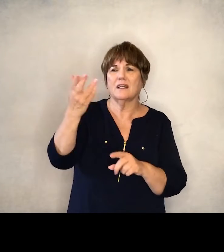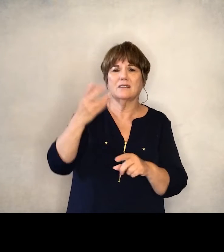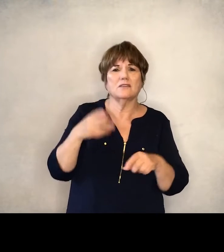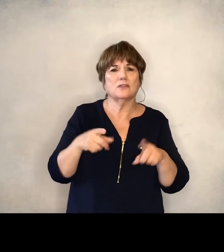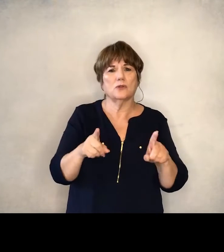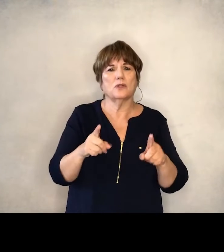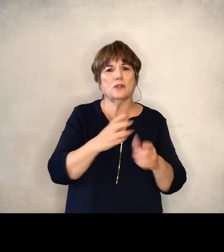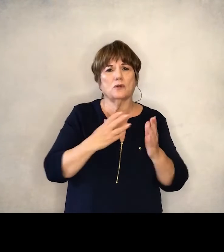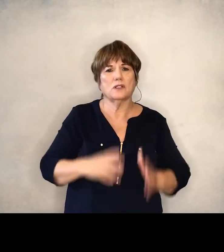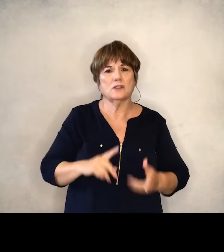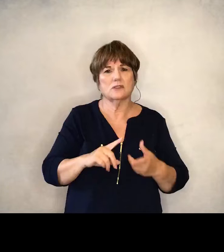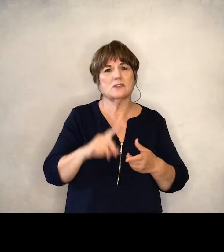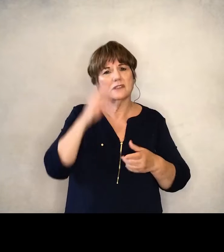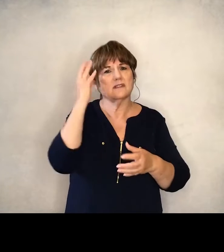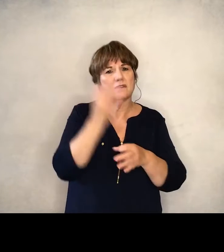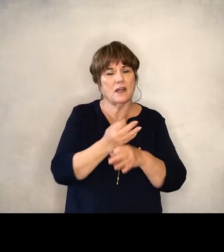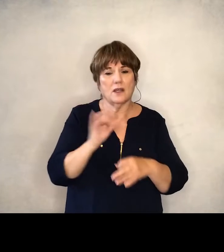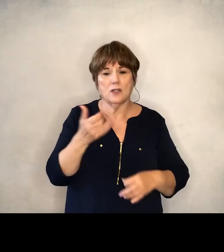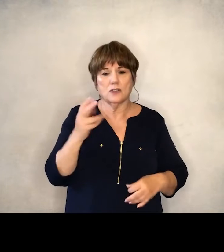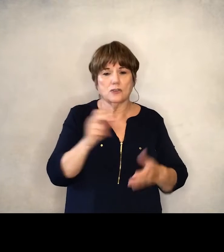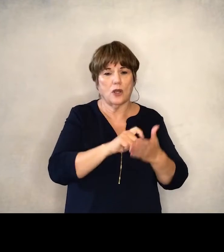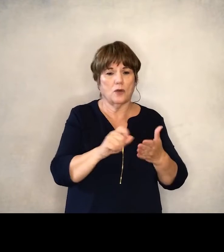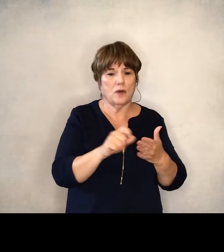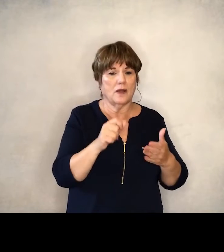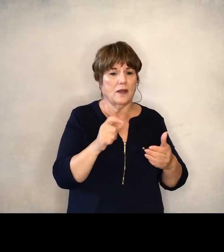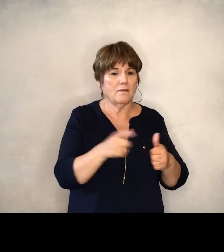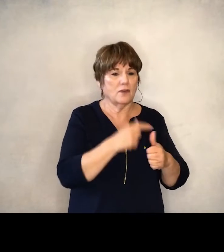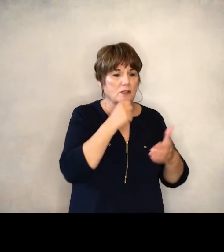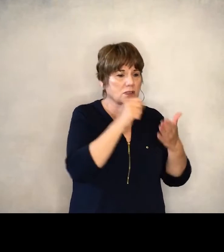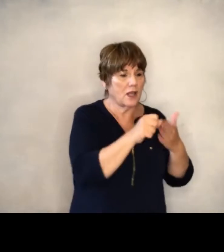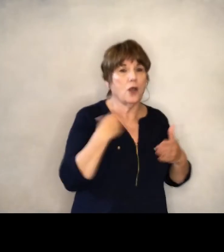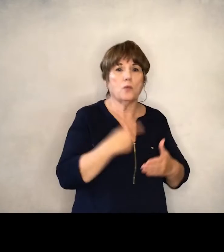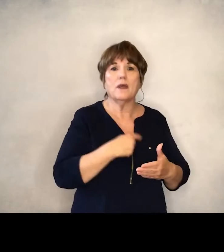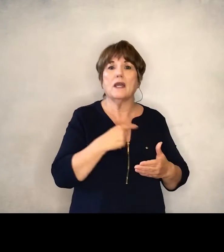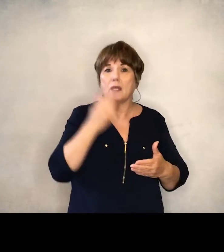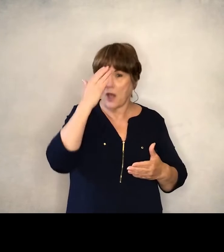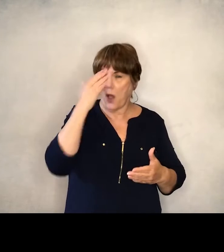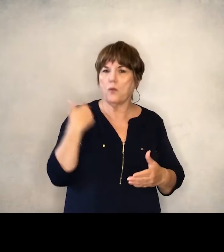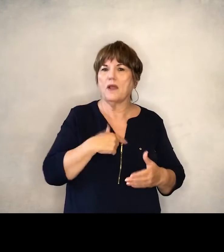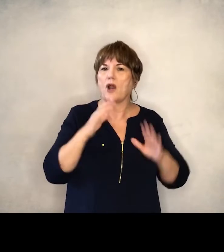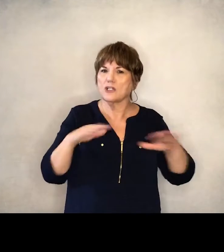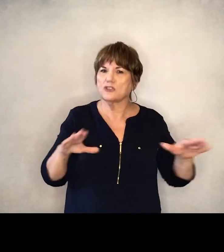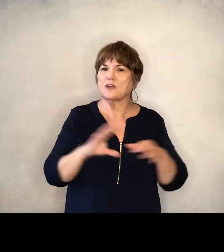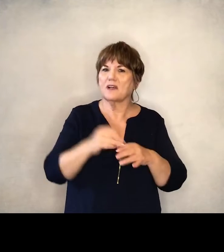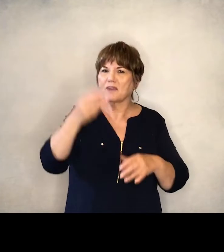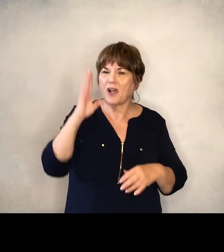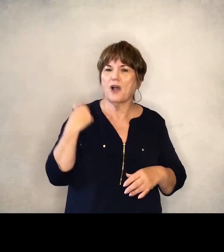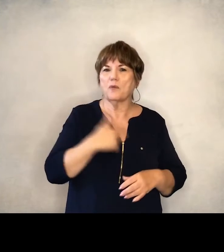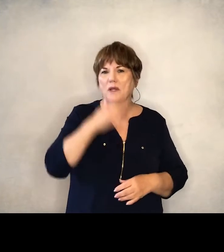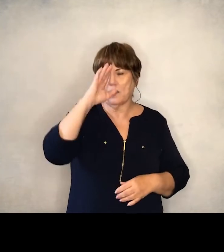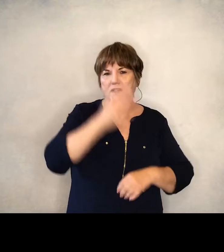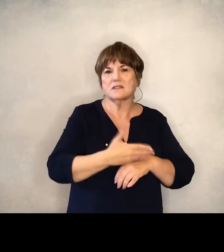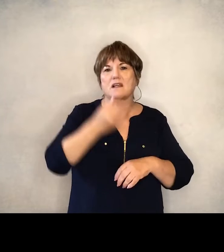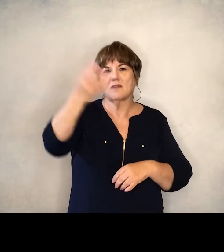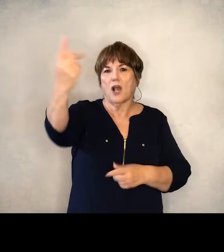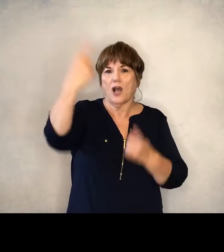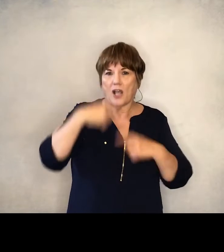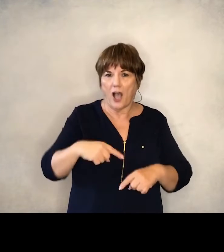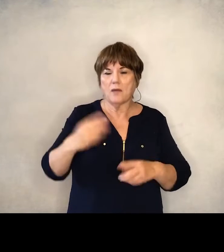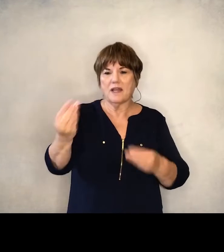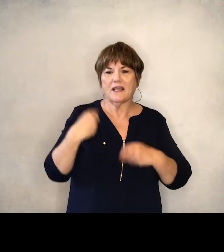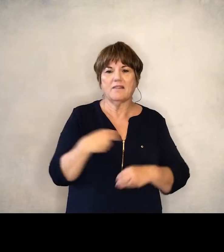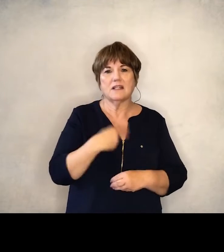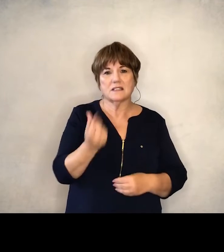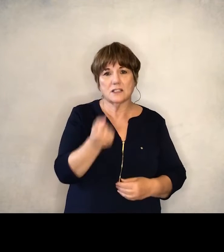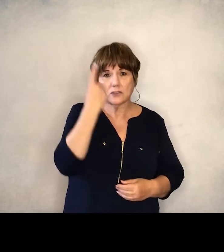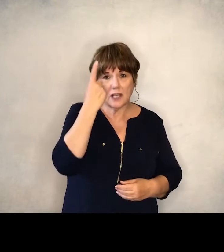John wrote in his first letter, we know that we are children of God. We know that the Son of God has come and has given us understanding, so